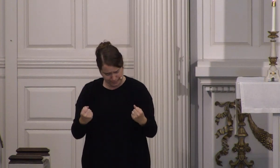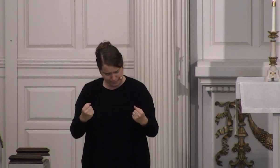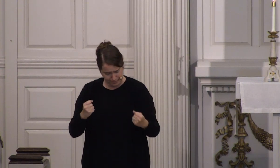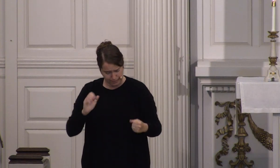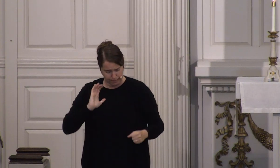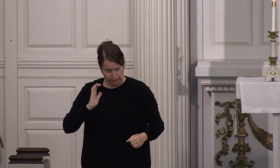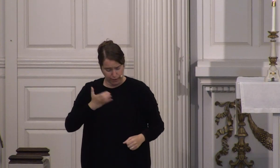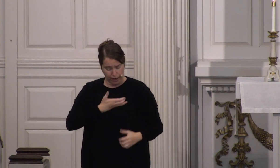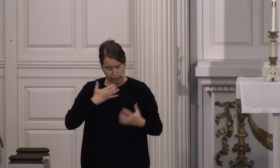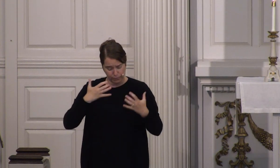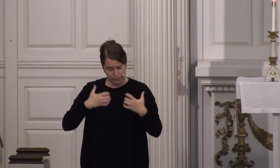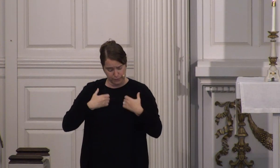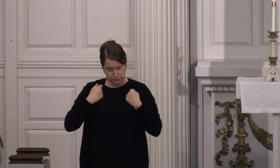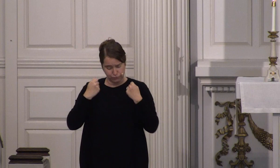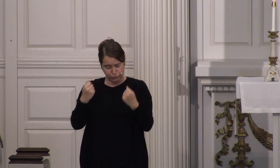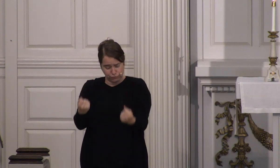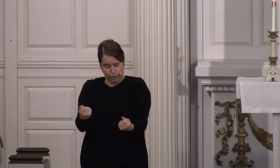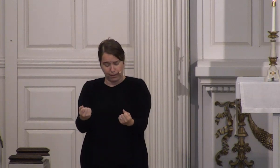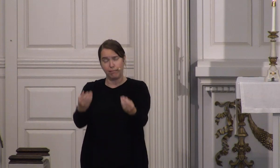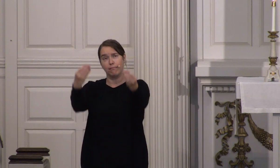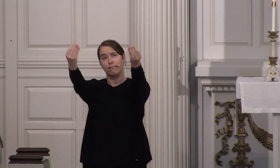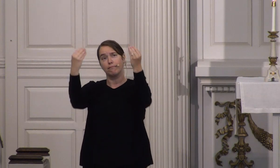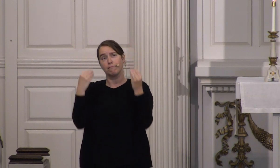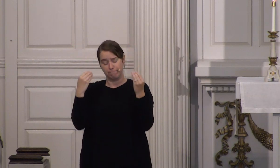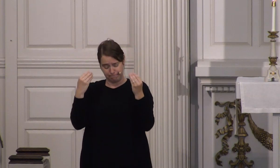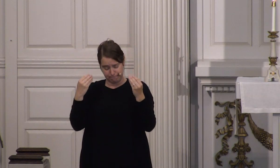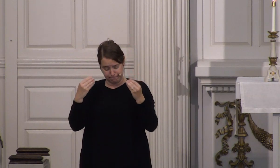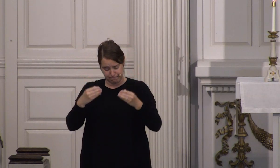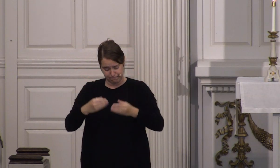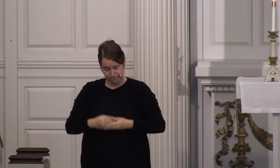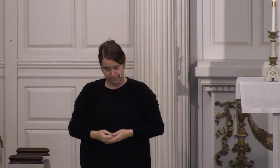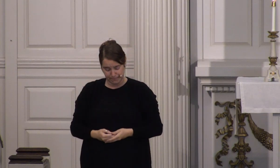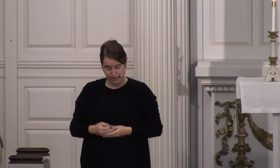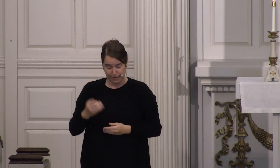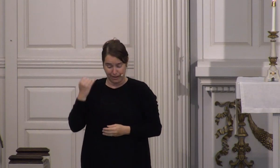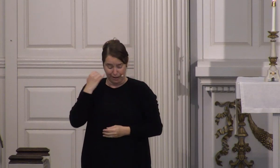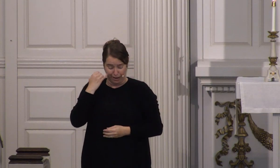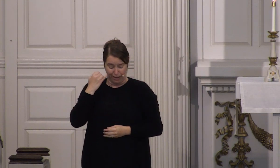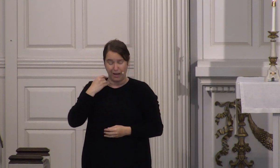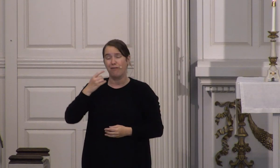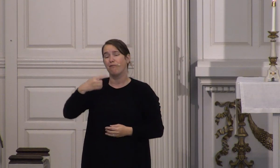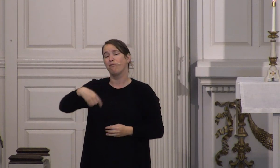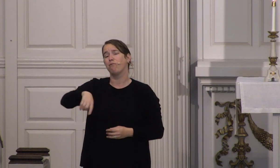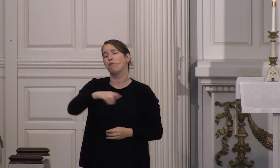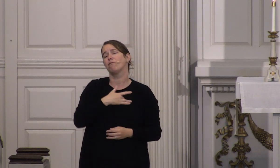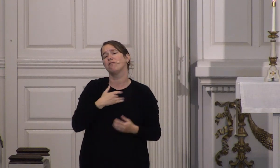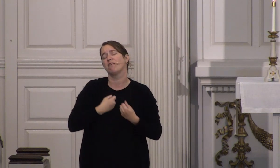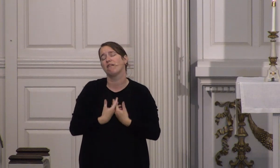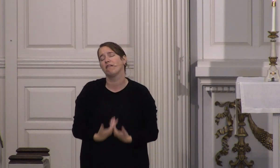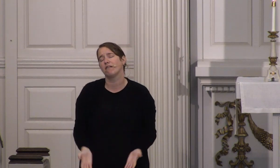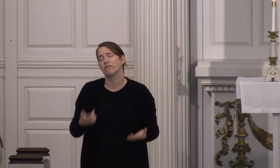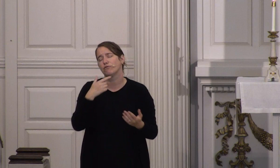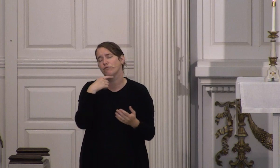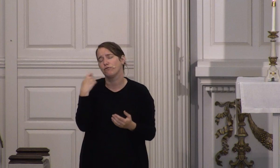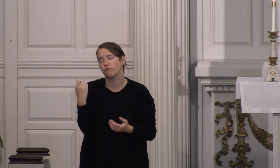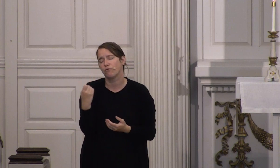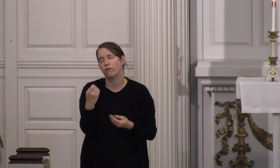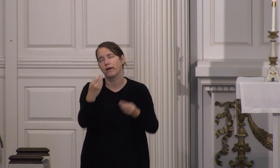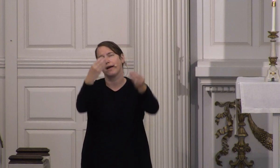from faint of ill. Heal our wounds, our strength